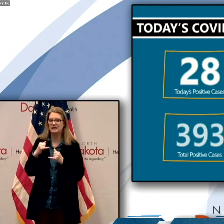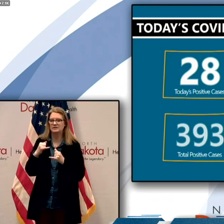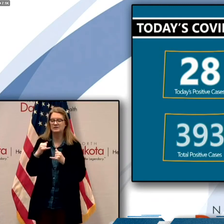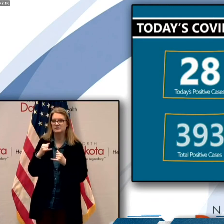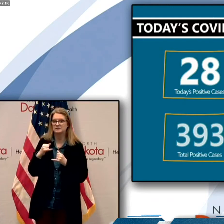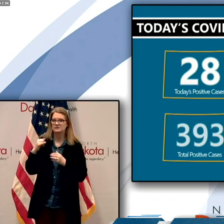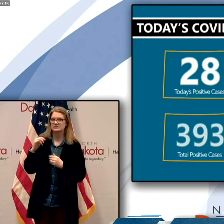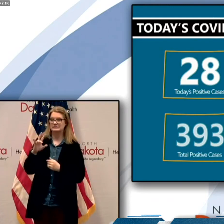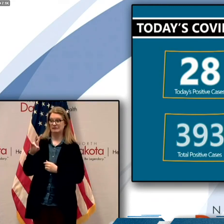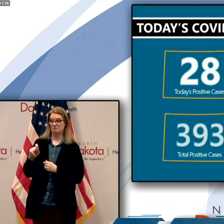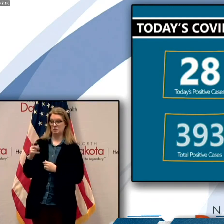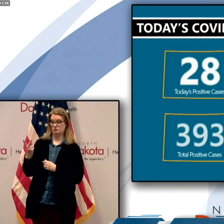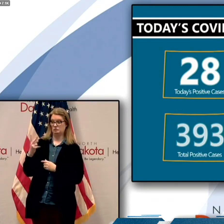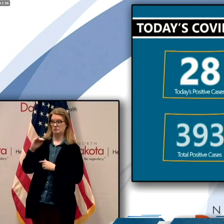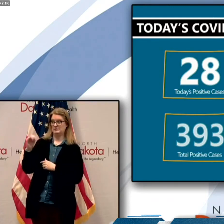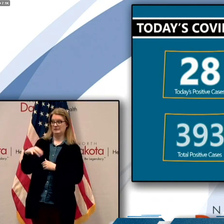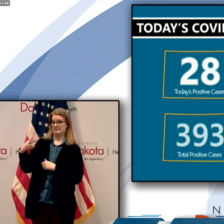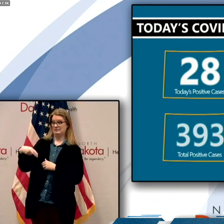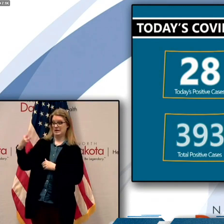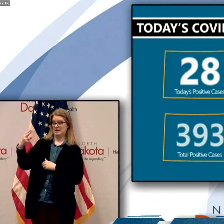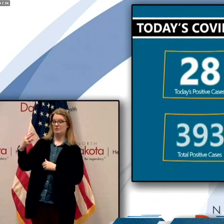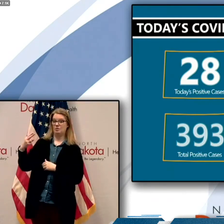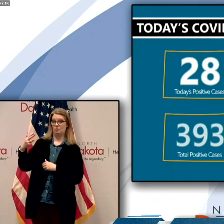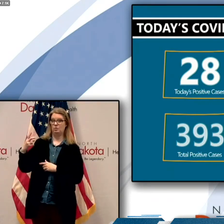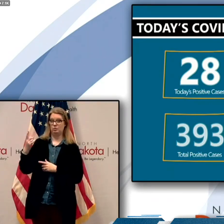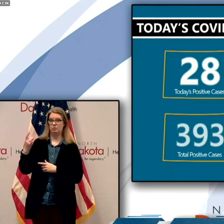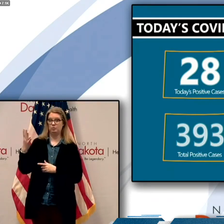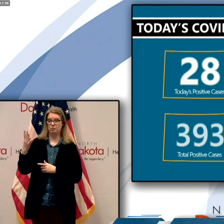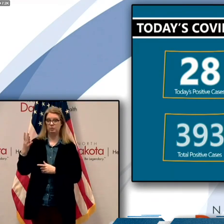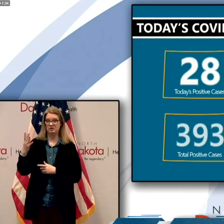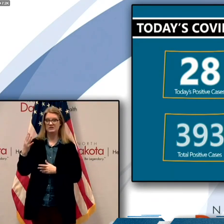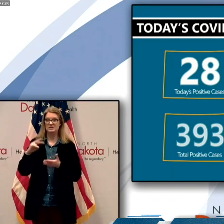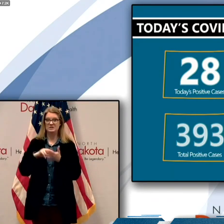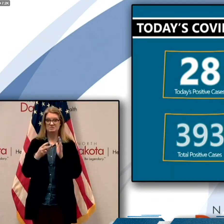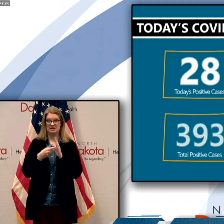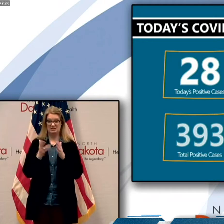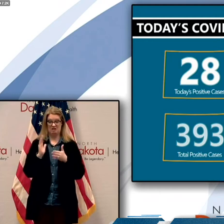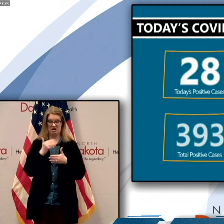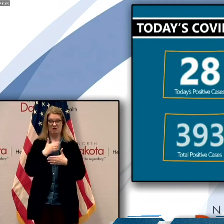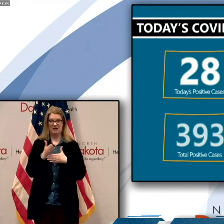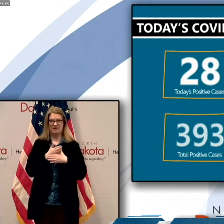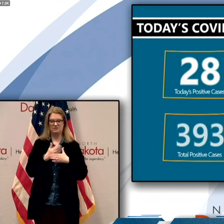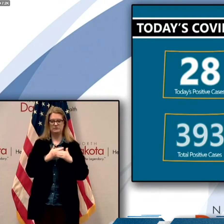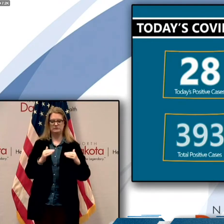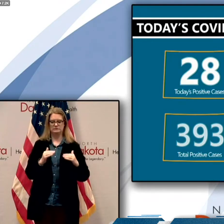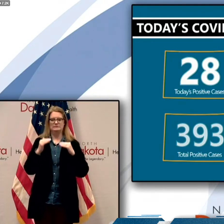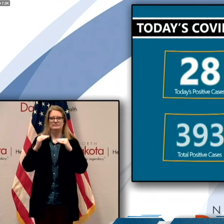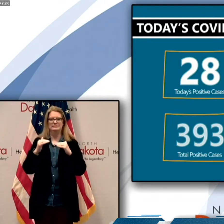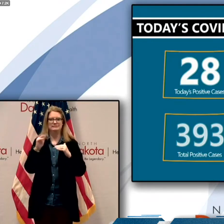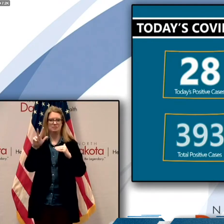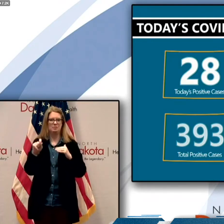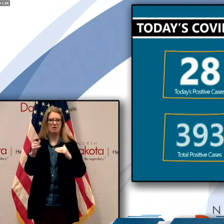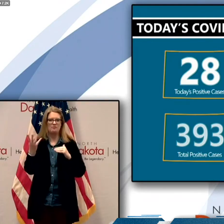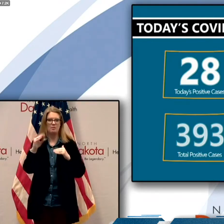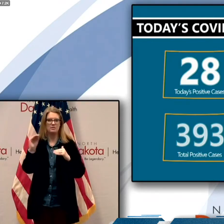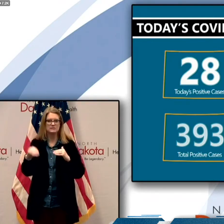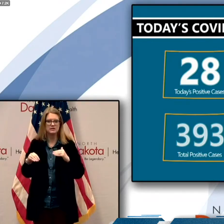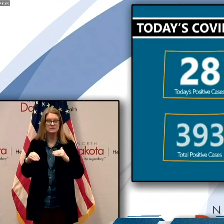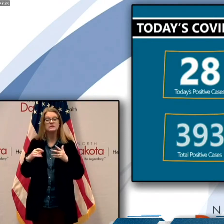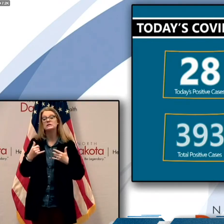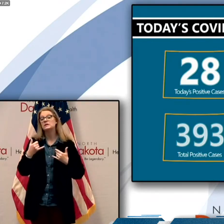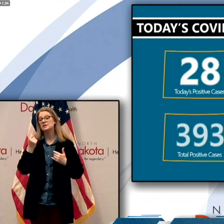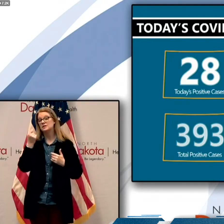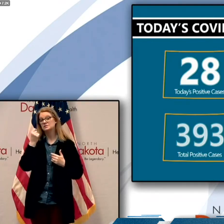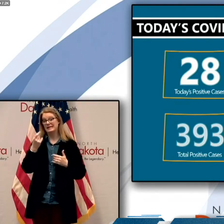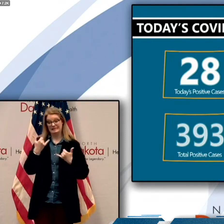of 7.2%. Then that's dragging our trailing average up to 3.4%. It's still the second lowest